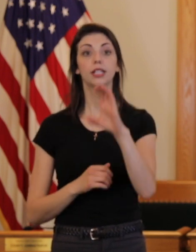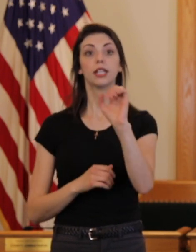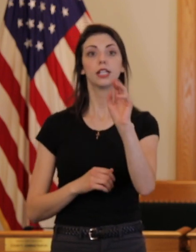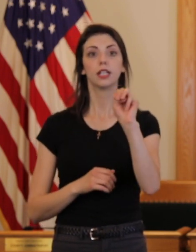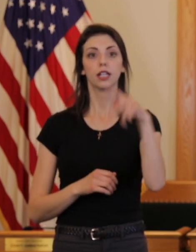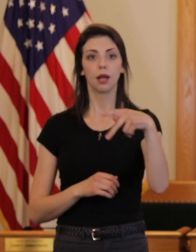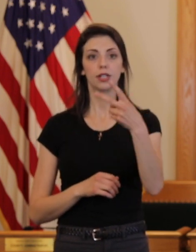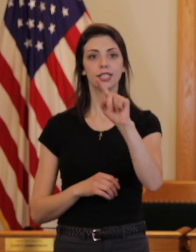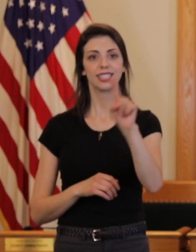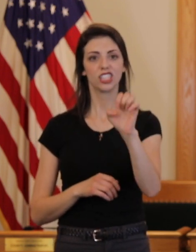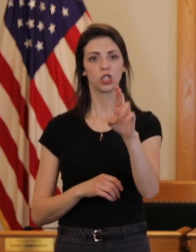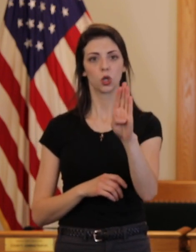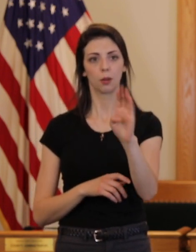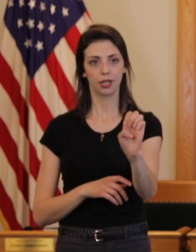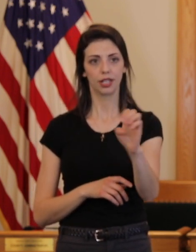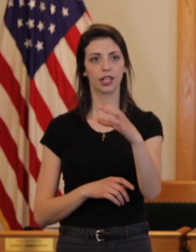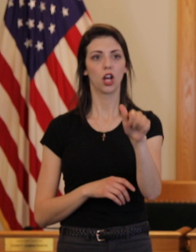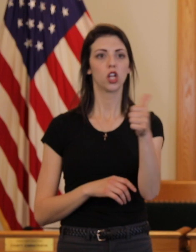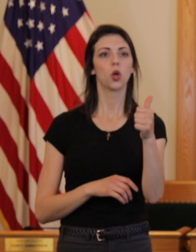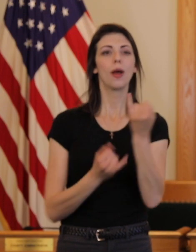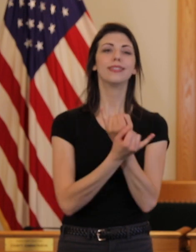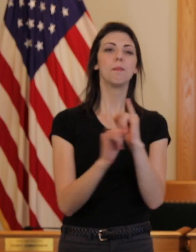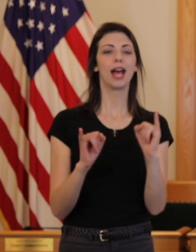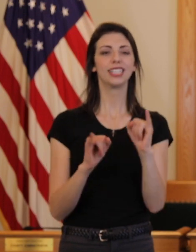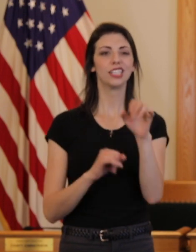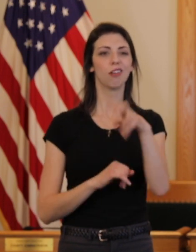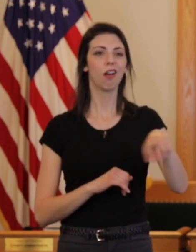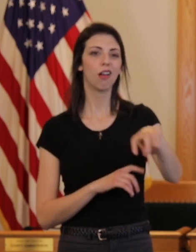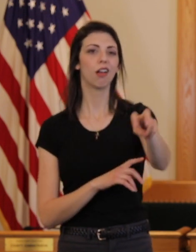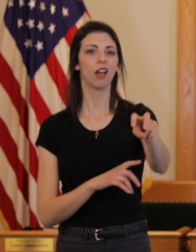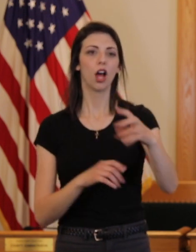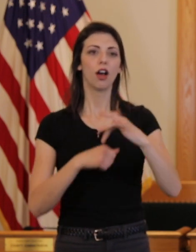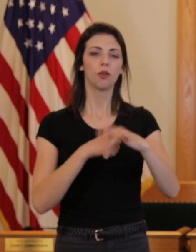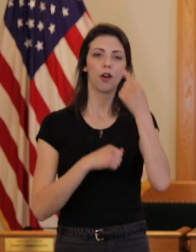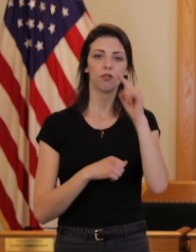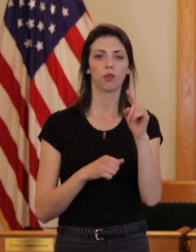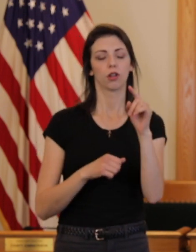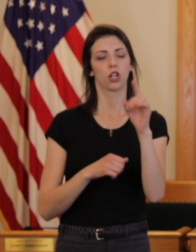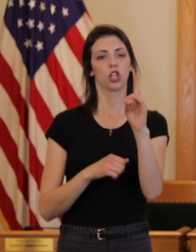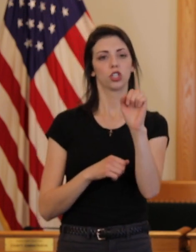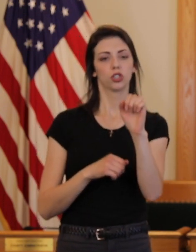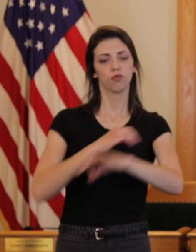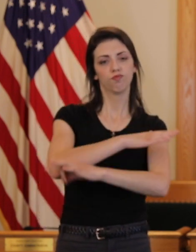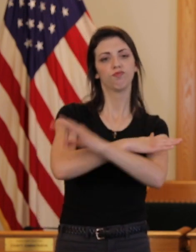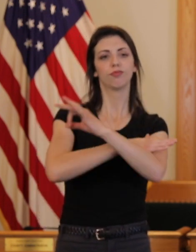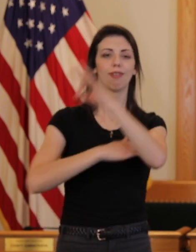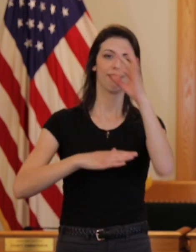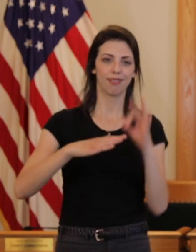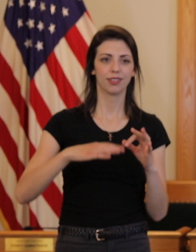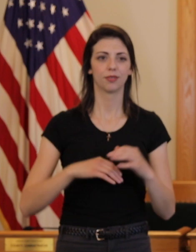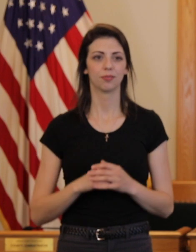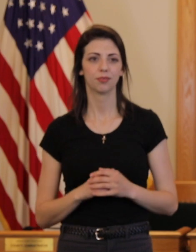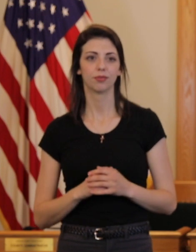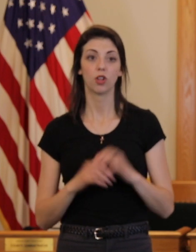are open from dawn to dusk. All of this information with details, phone numbers, and email addresses for specific